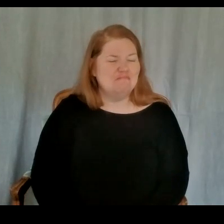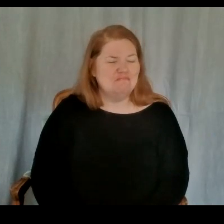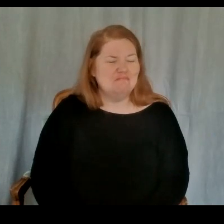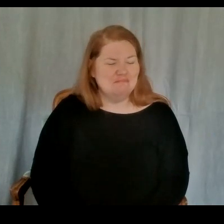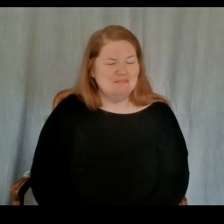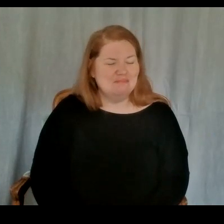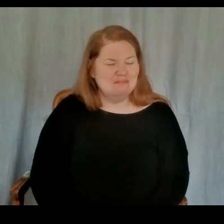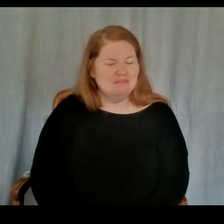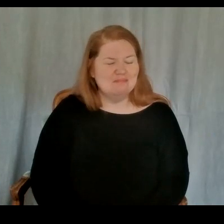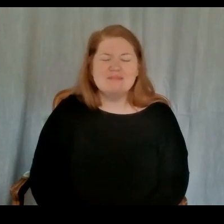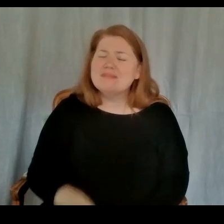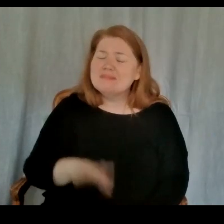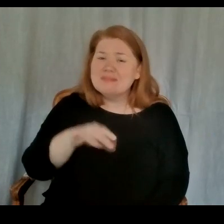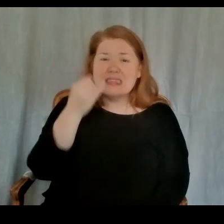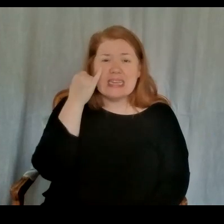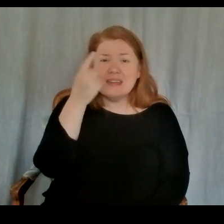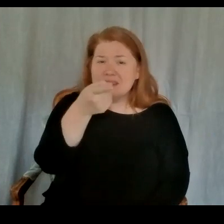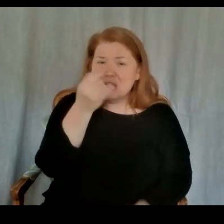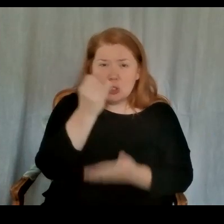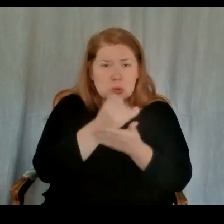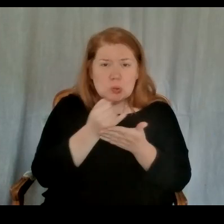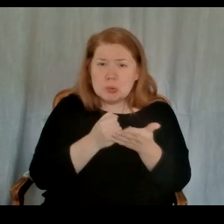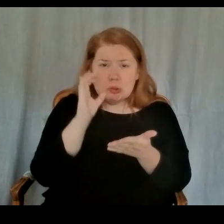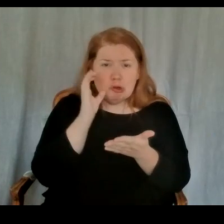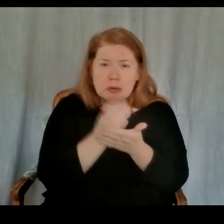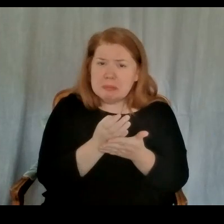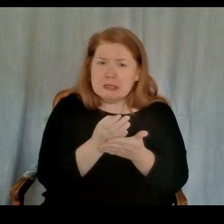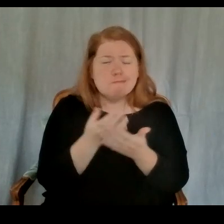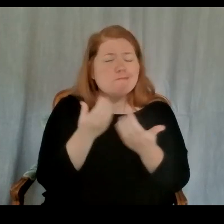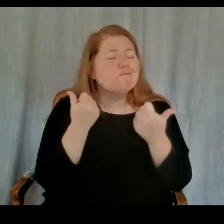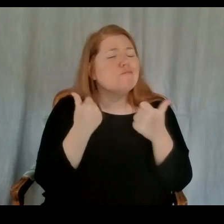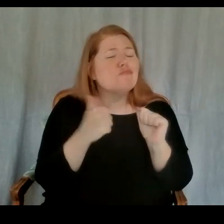And remember, just do the best you can.